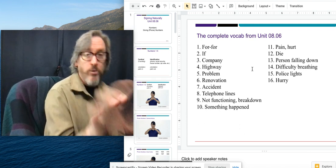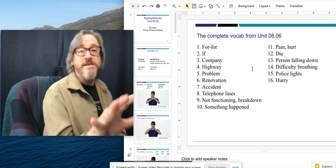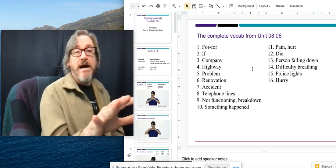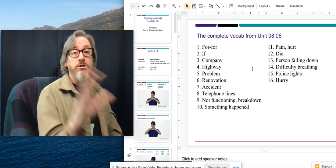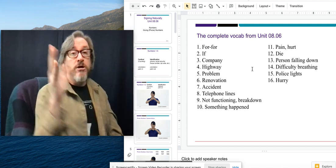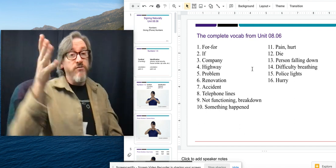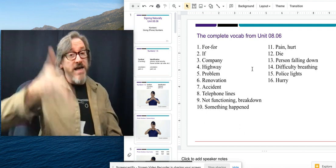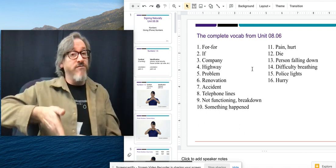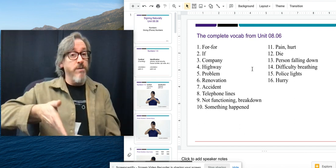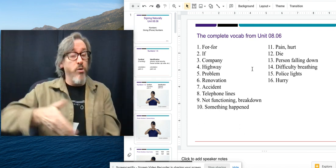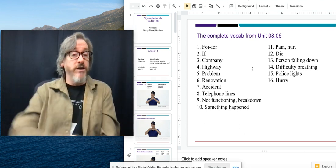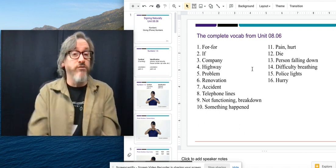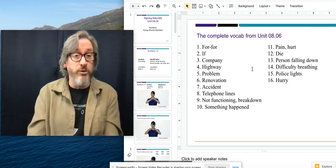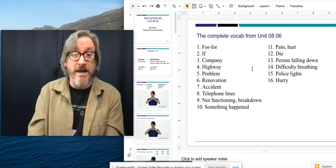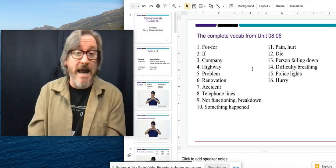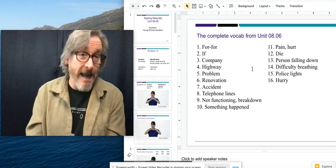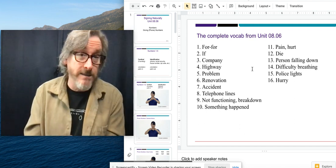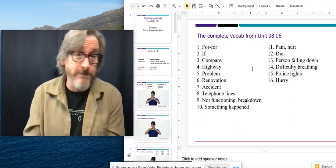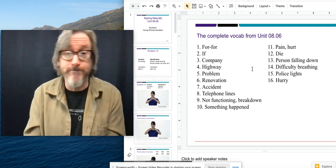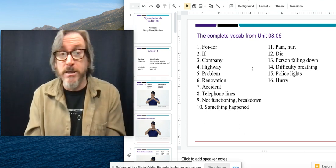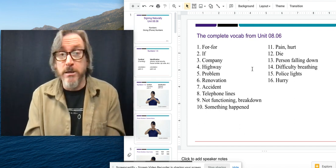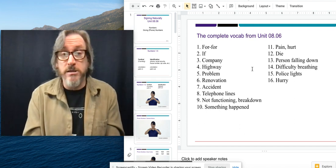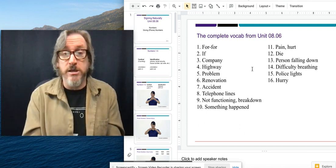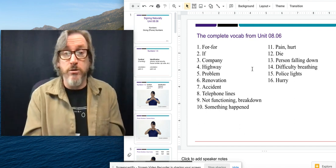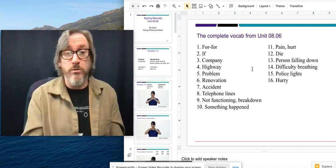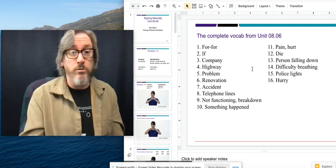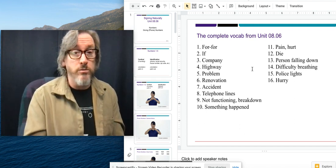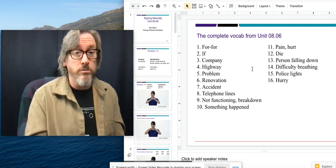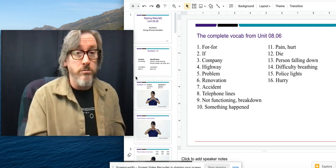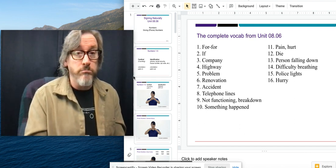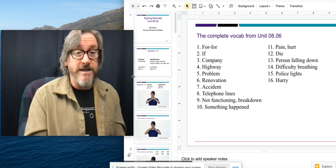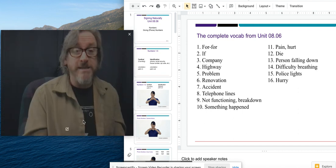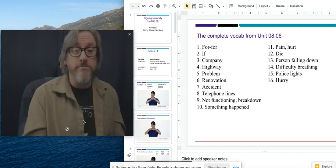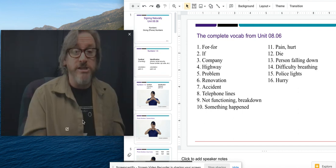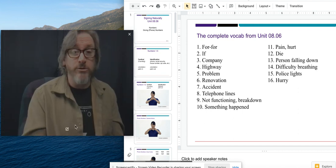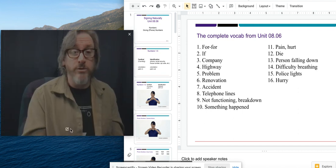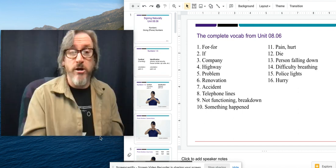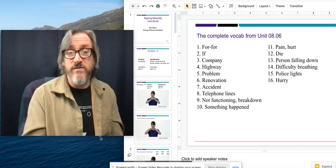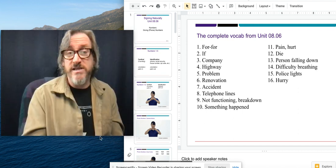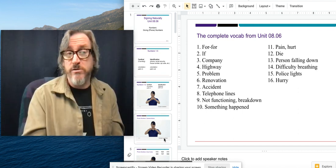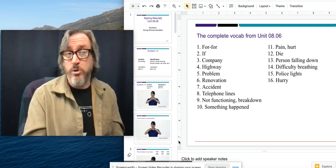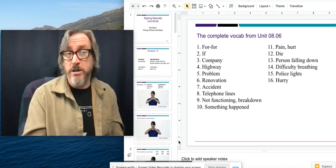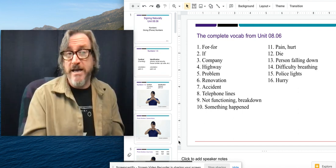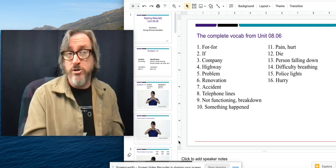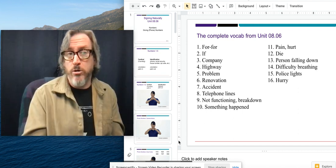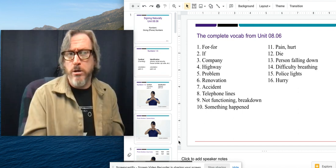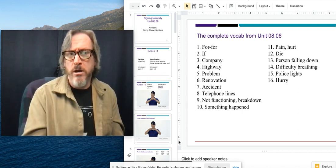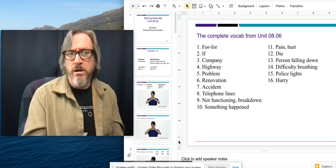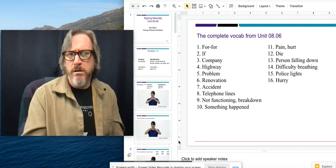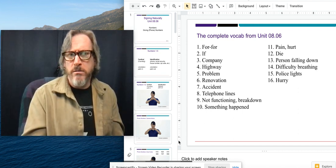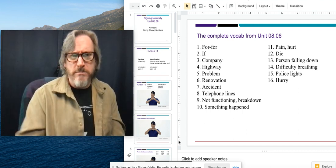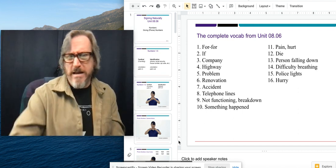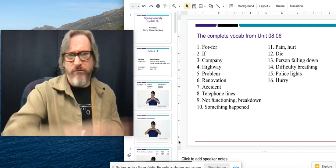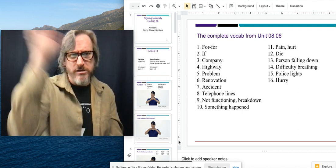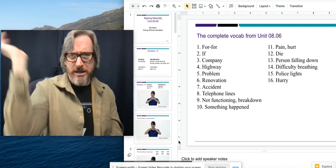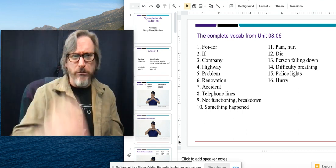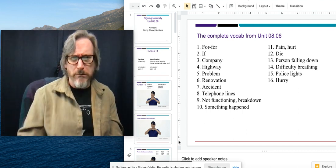a quiz out for the halfway point for Unit 8. So that's it. See you in office hours or class, or